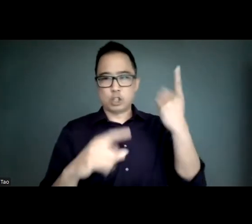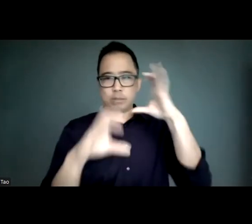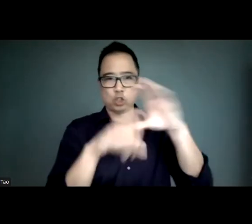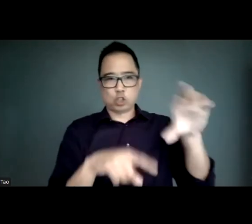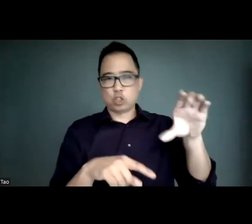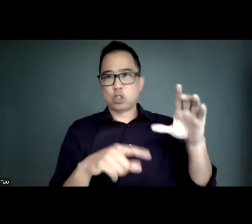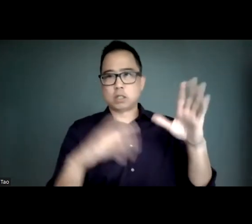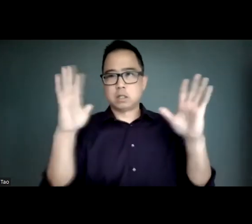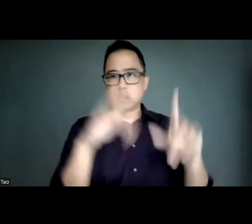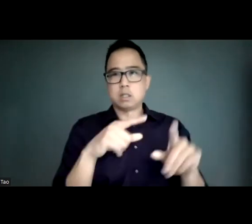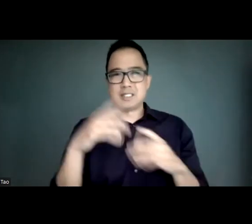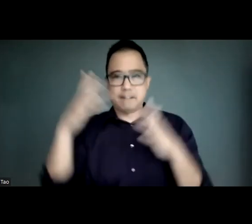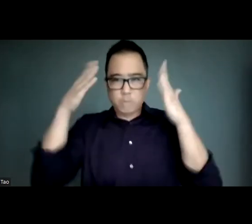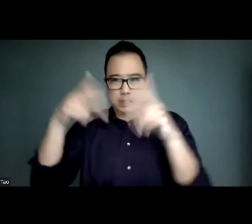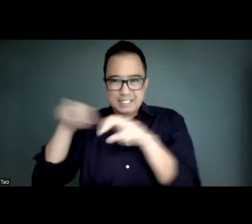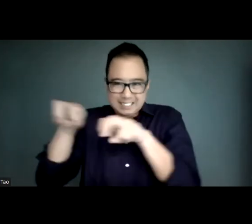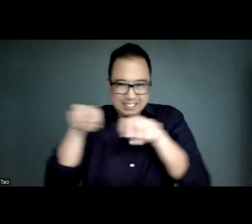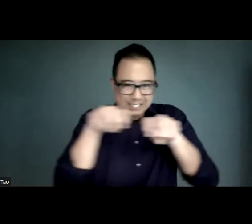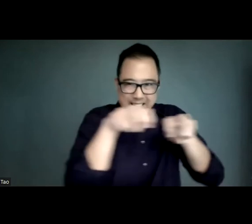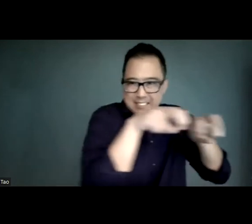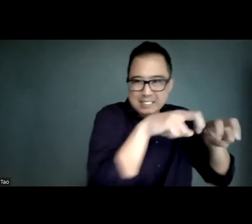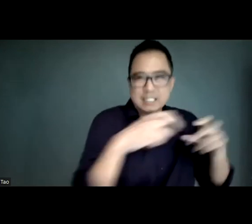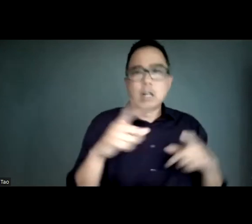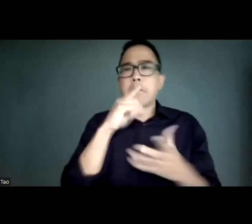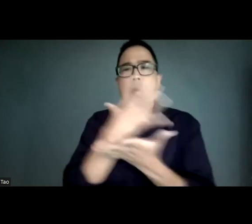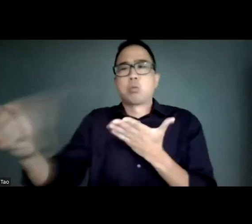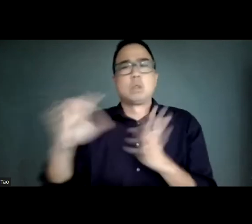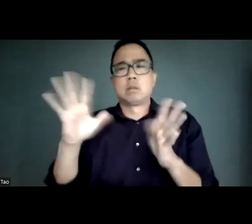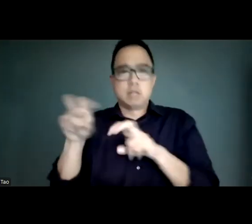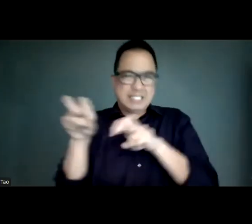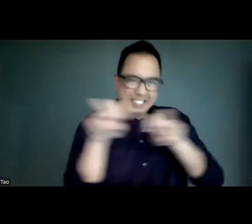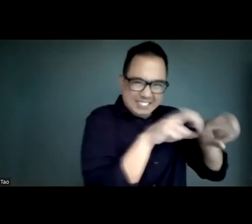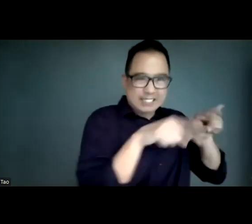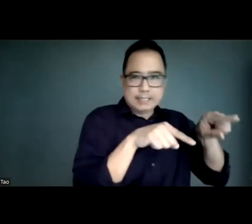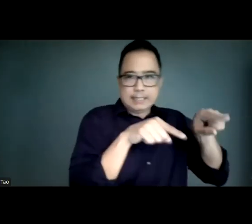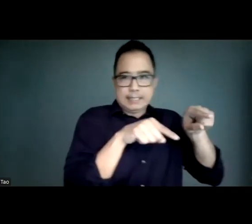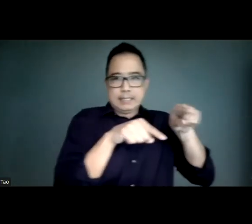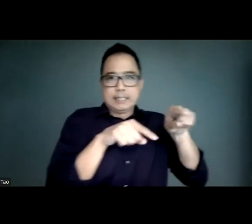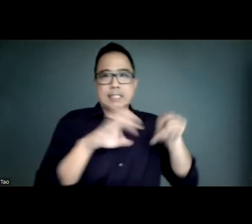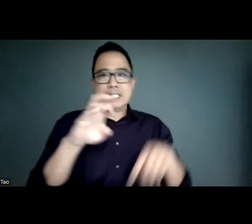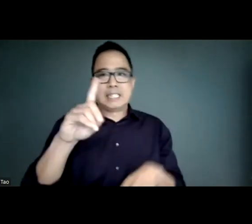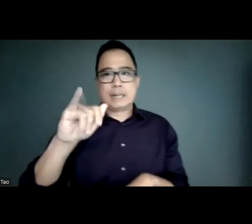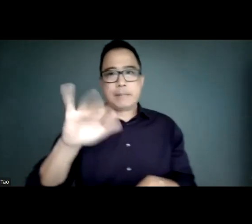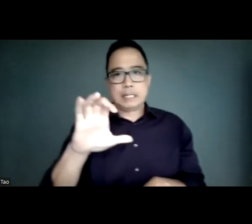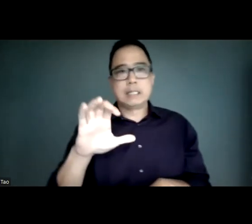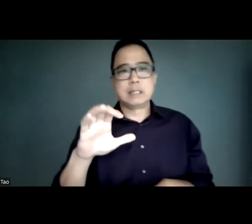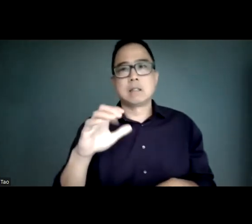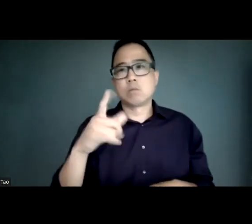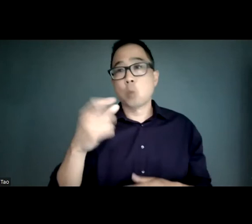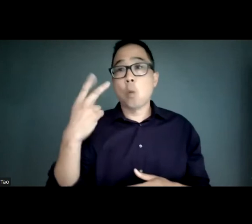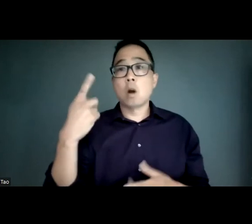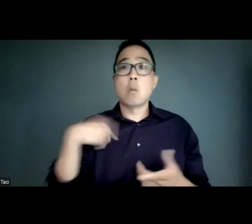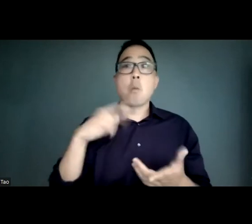we're not focused on solving the pandemic. We're trying to get this to an endemic. We're trying to